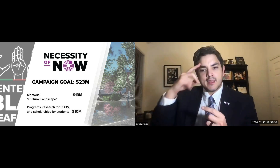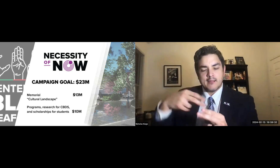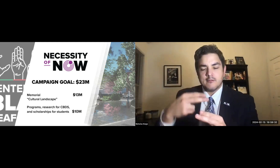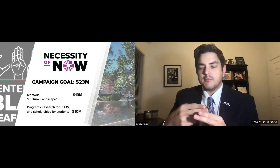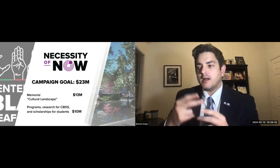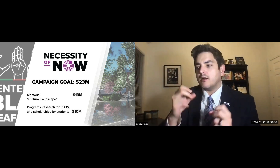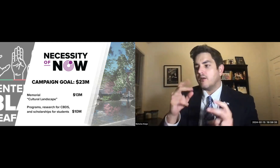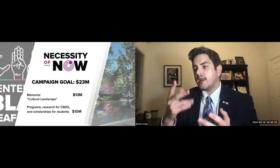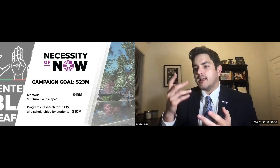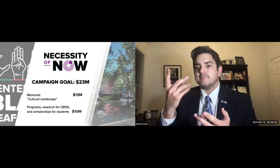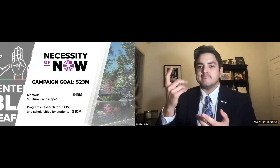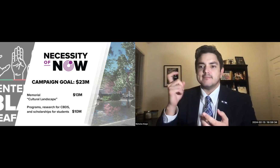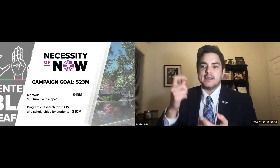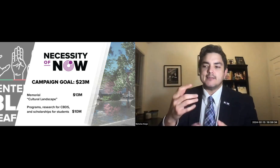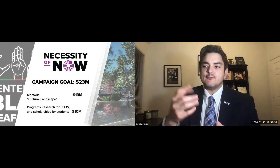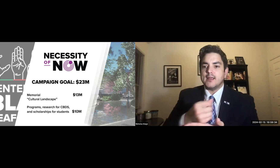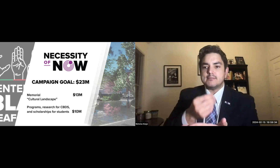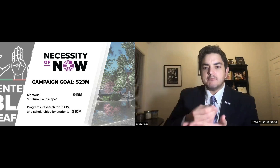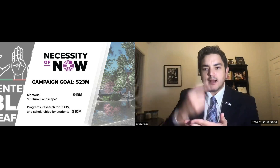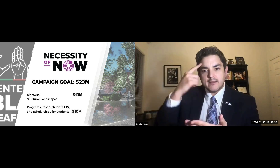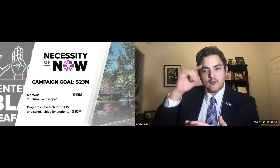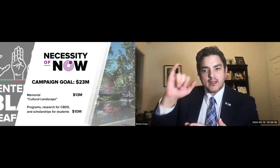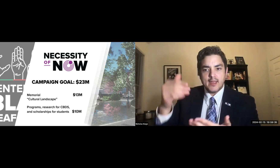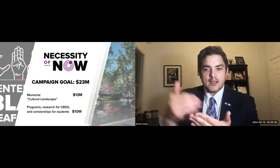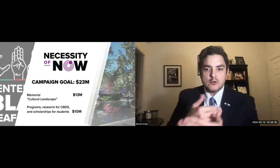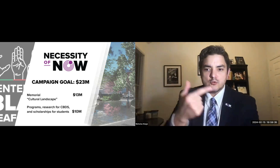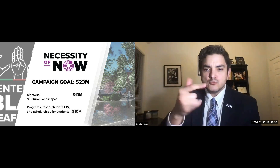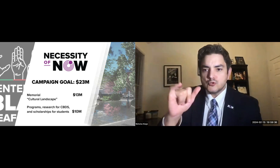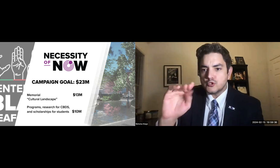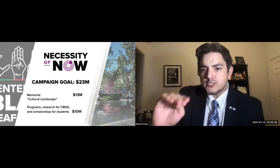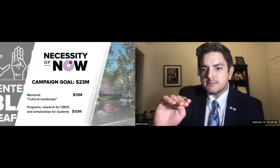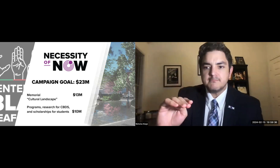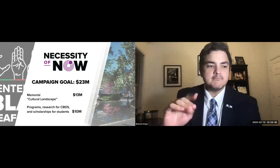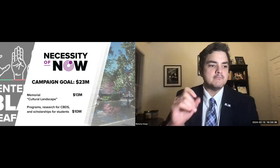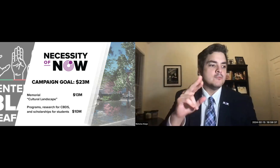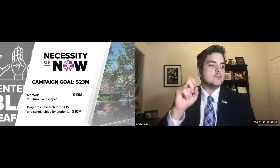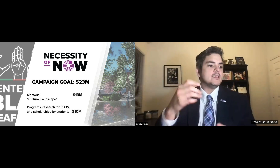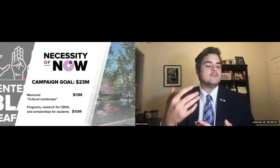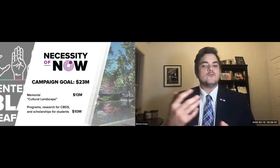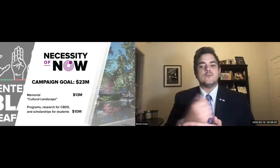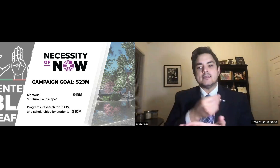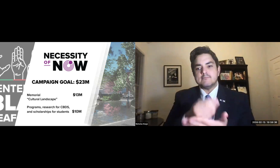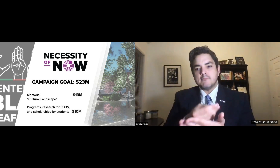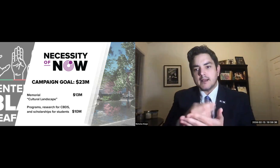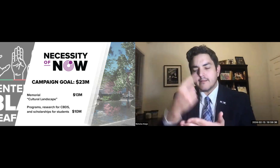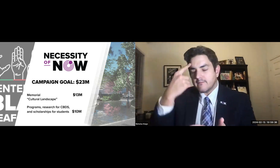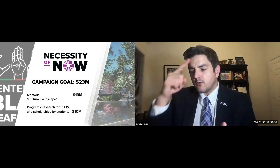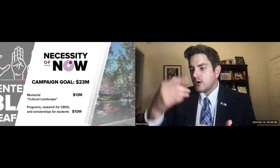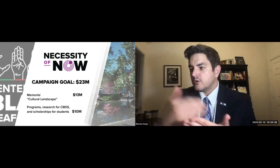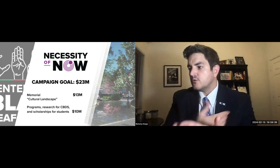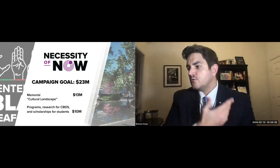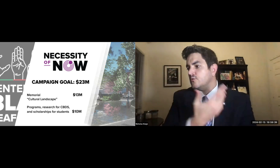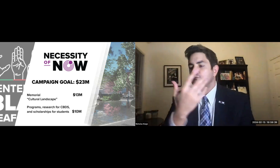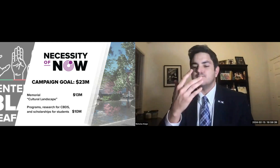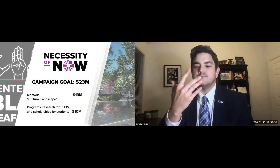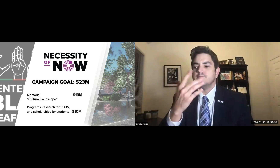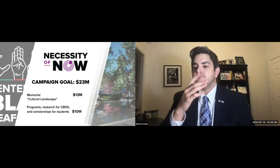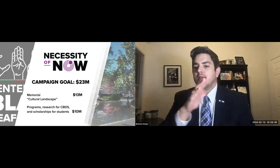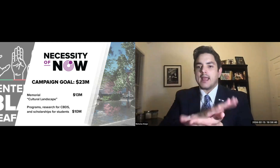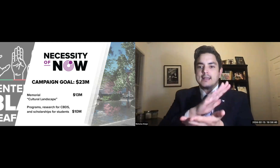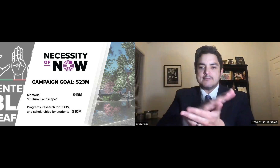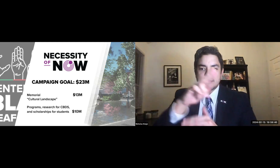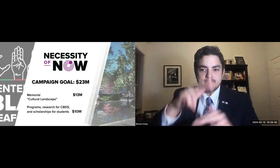about fundraising, often they think about, we're going to raise money and build a new gym, or we're going to